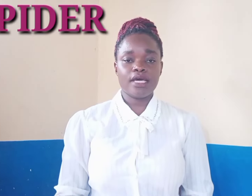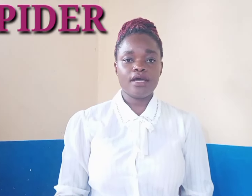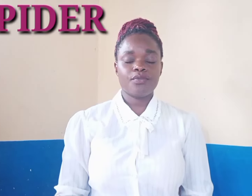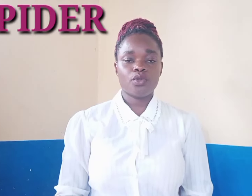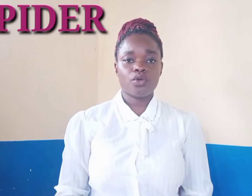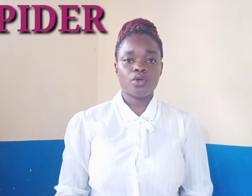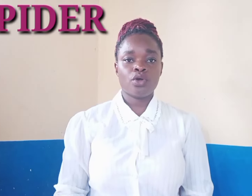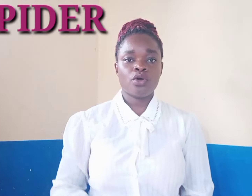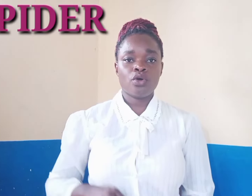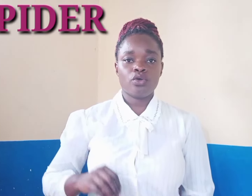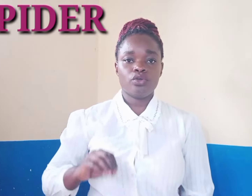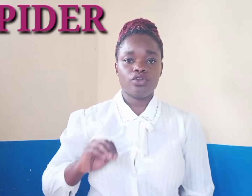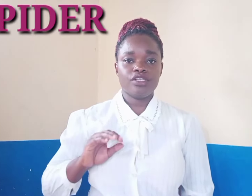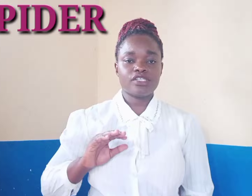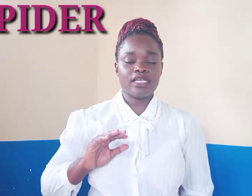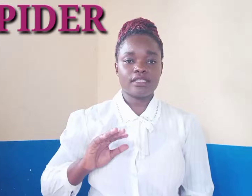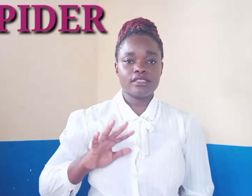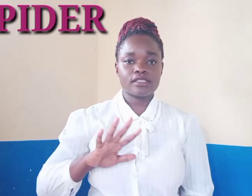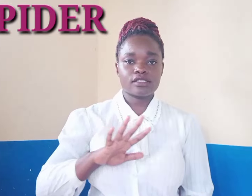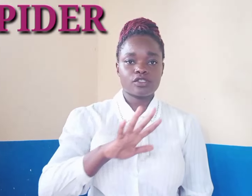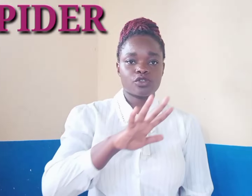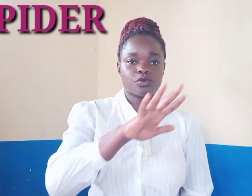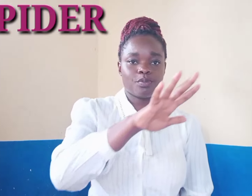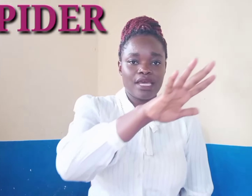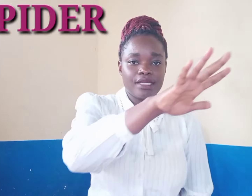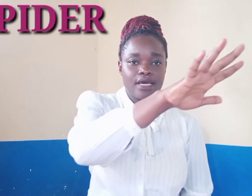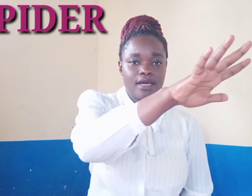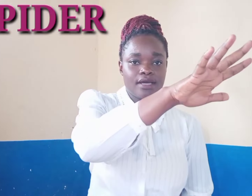Spider, do it like this, spider,